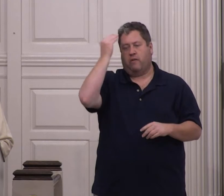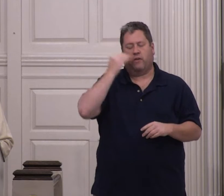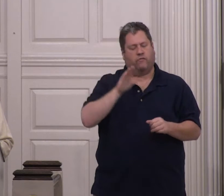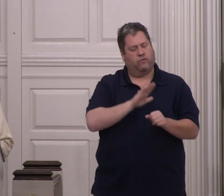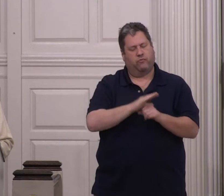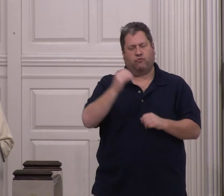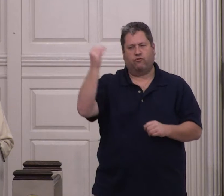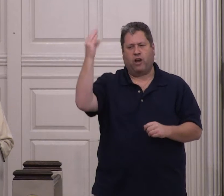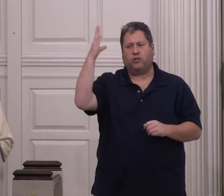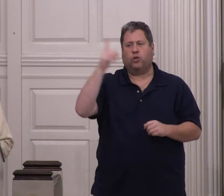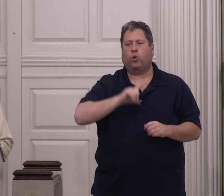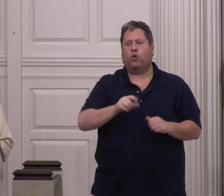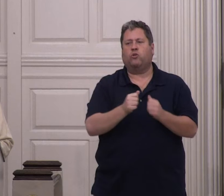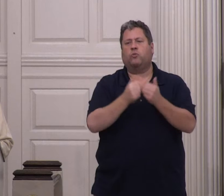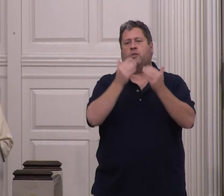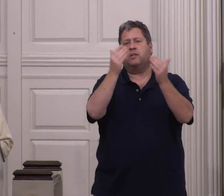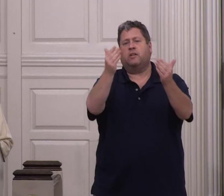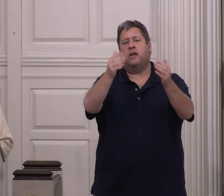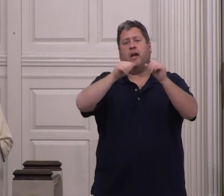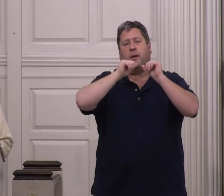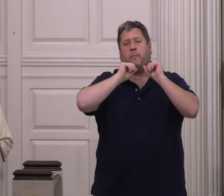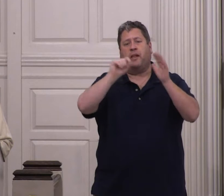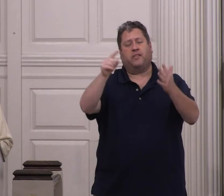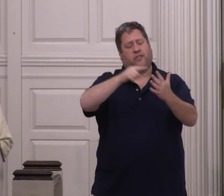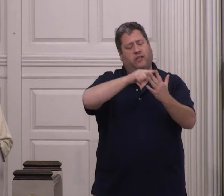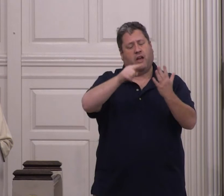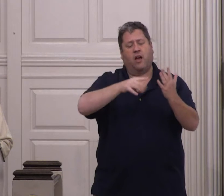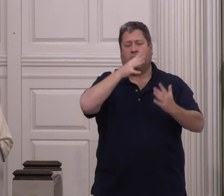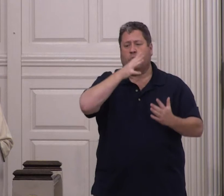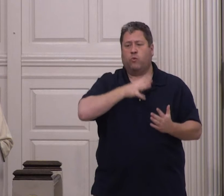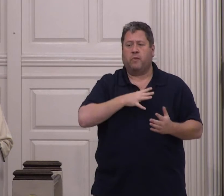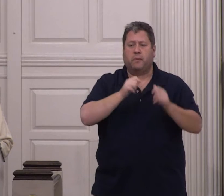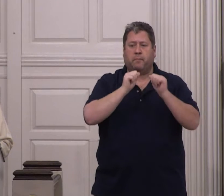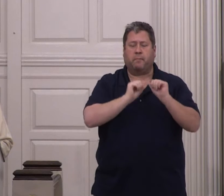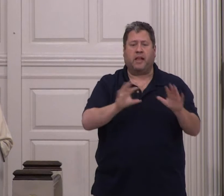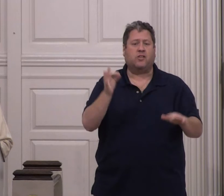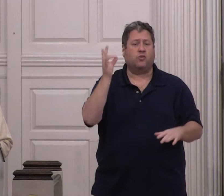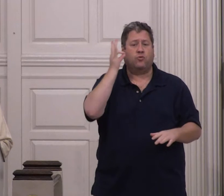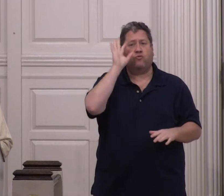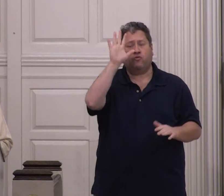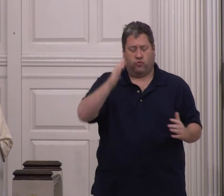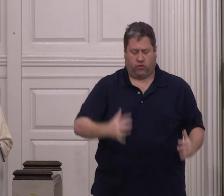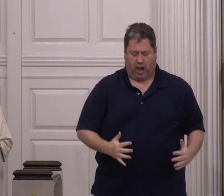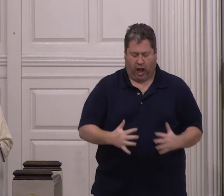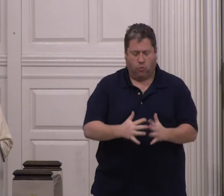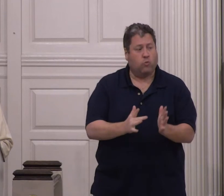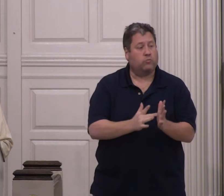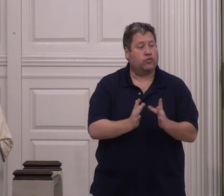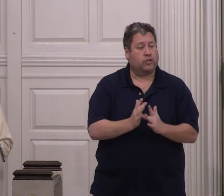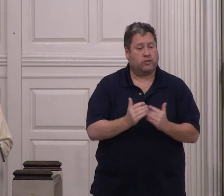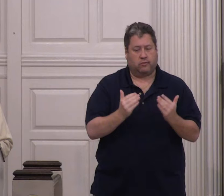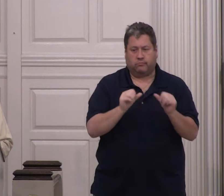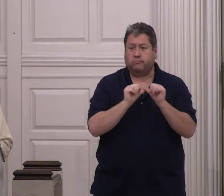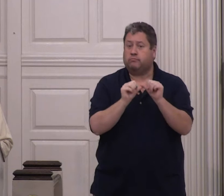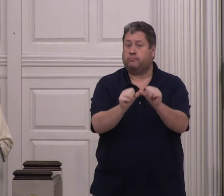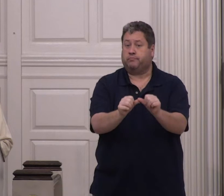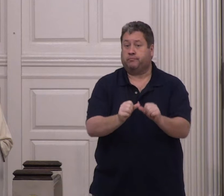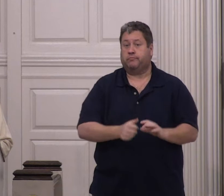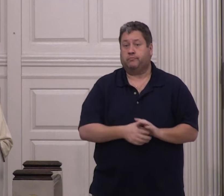Hail Mary, full of grace, the Lord is with thee. Blessed art thou among women, and blessed is the fruit of thy womb,